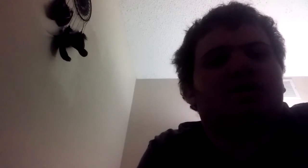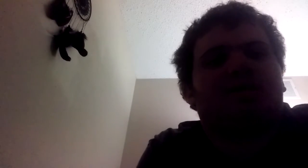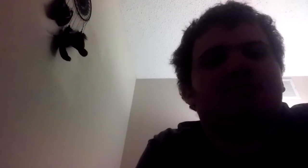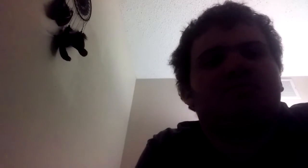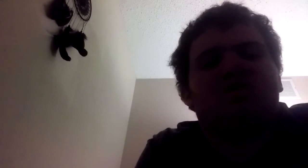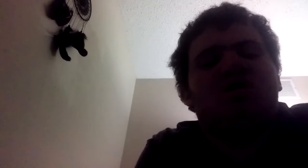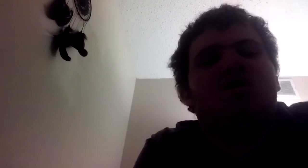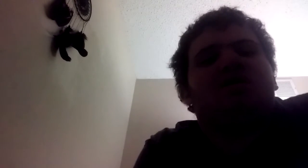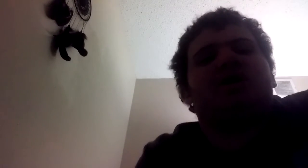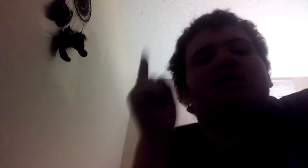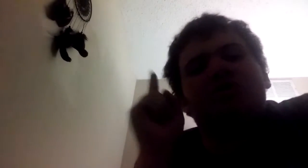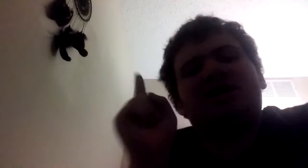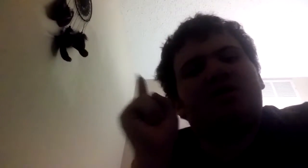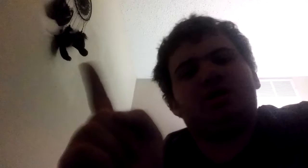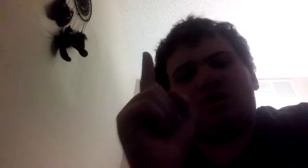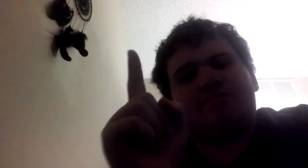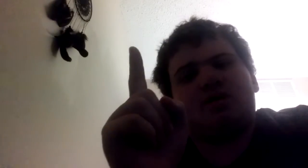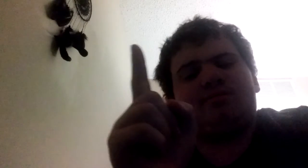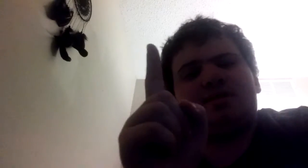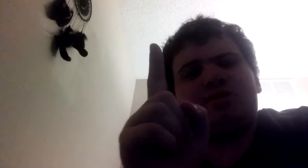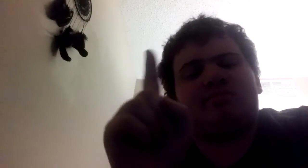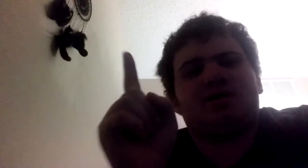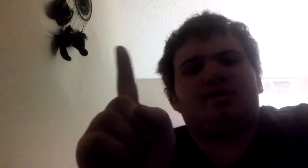Box. Now, I'm only counting Dark Box for this one because